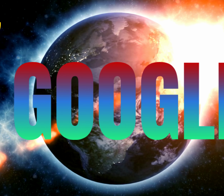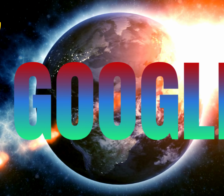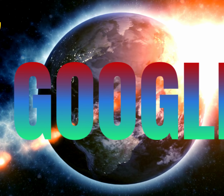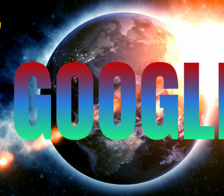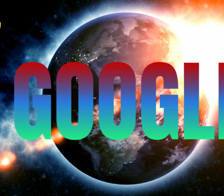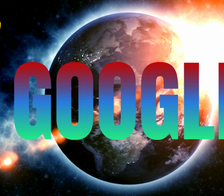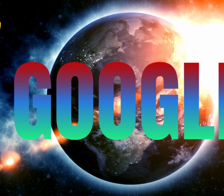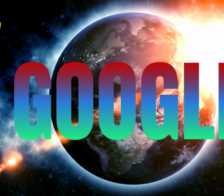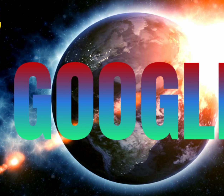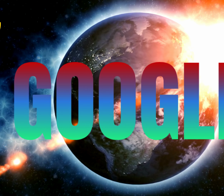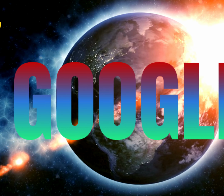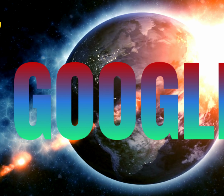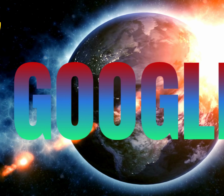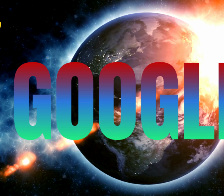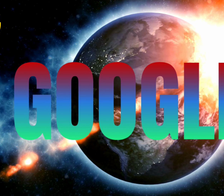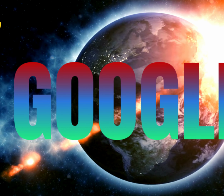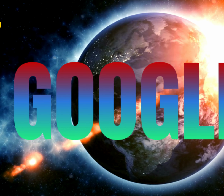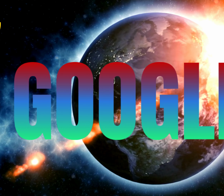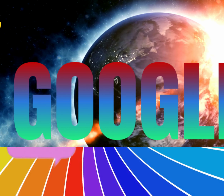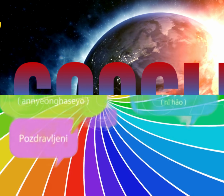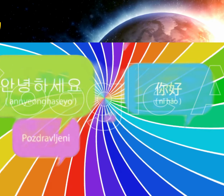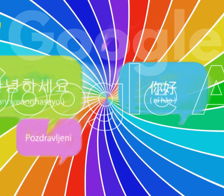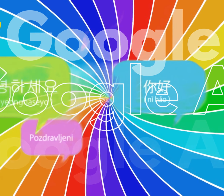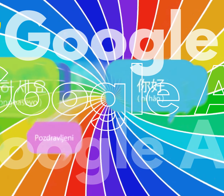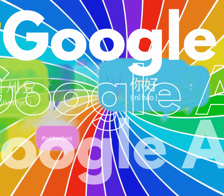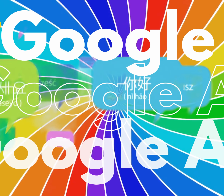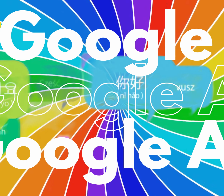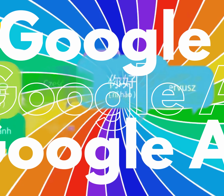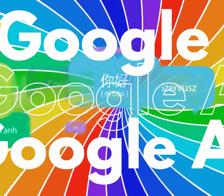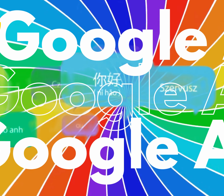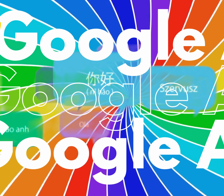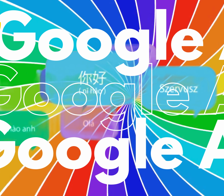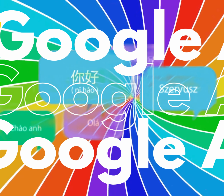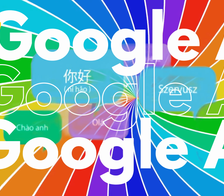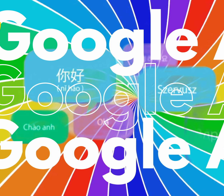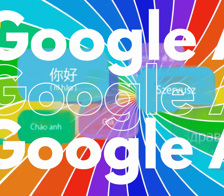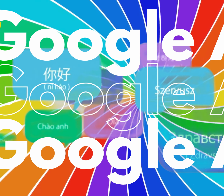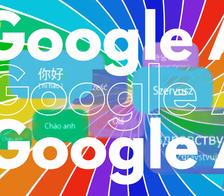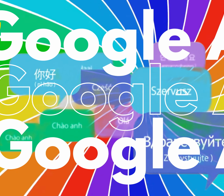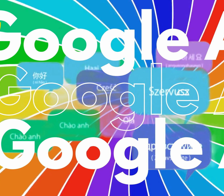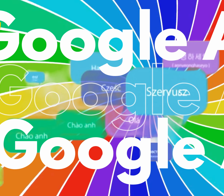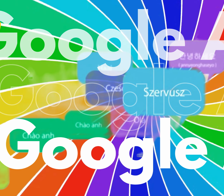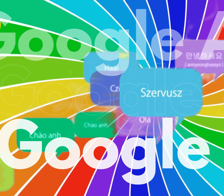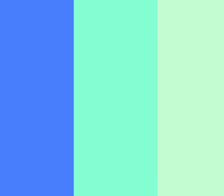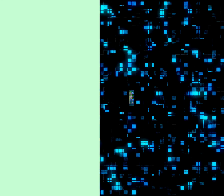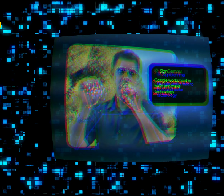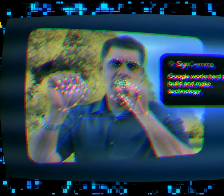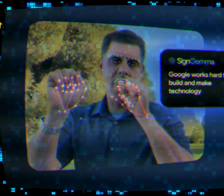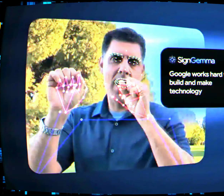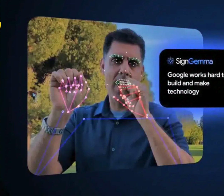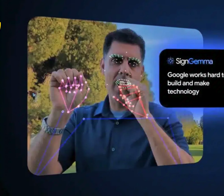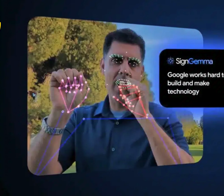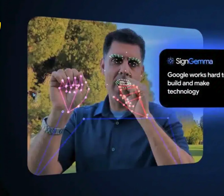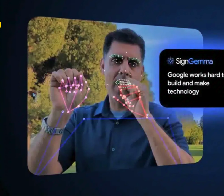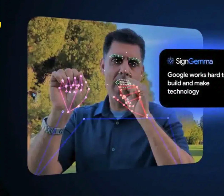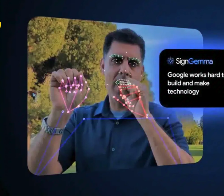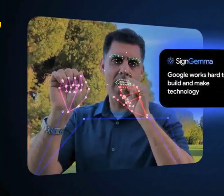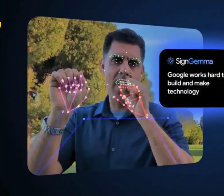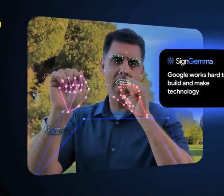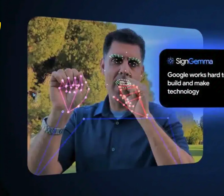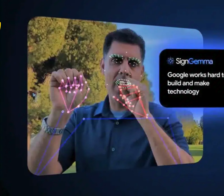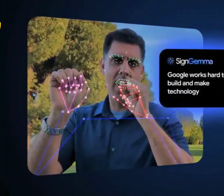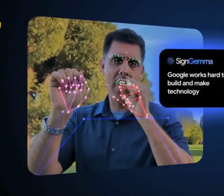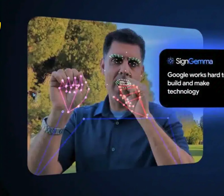Google just changed the game with a groundbreaking AI that translates sign language in real time. Meet Sign Gemma, and trust